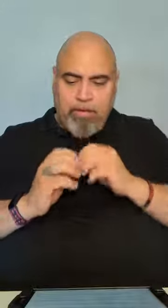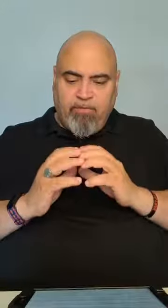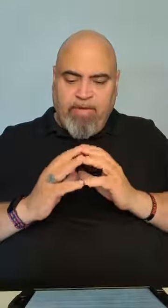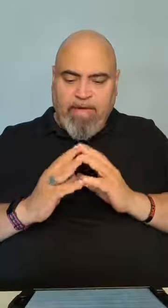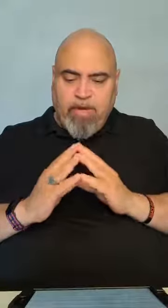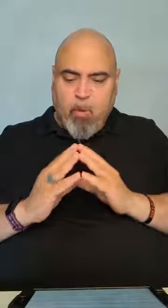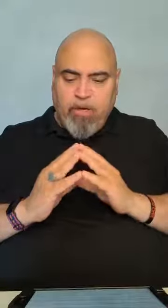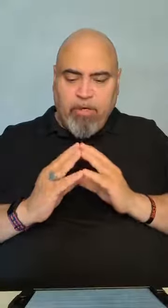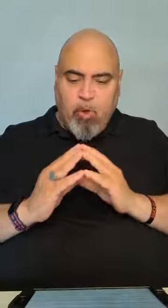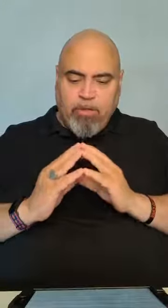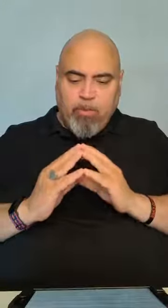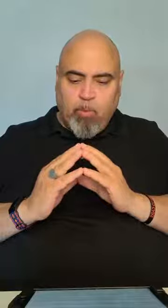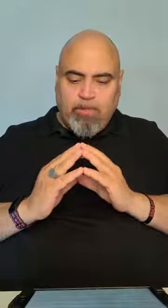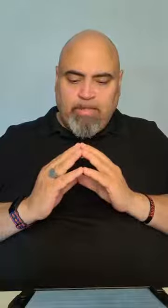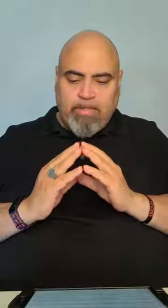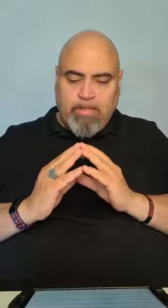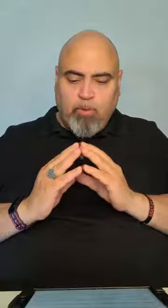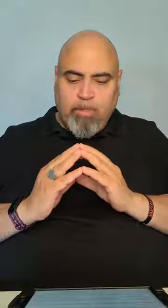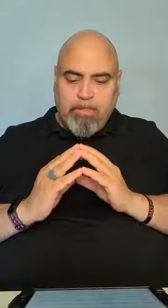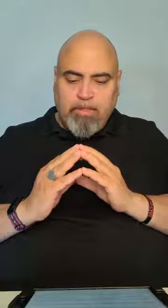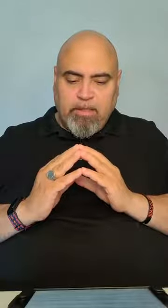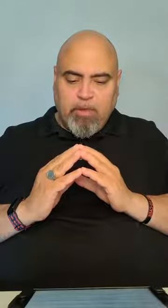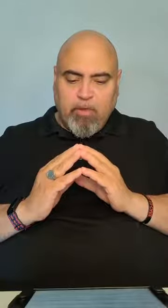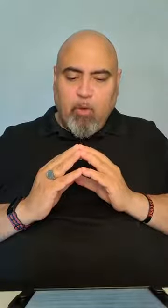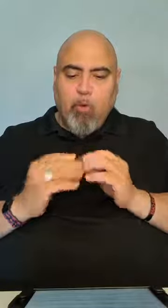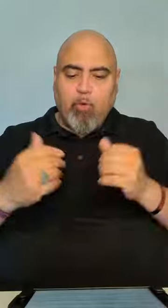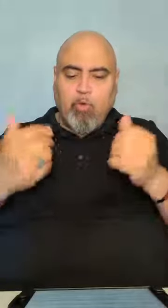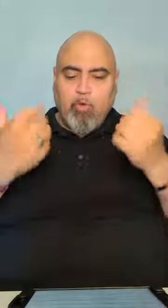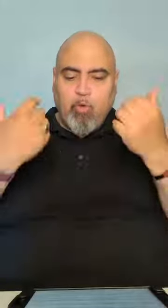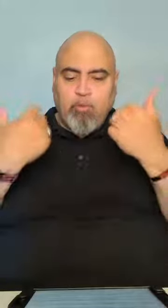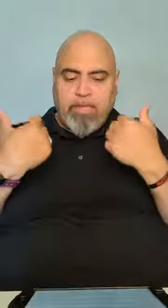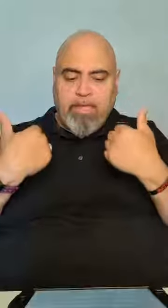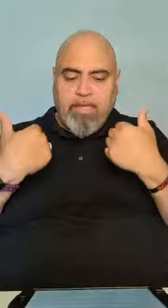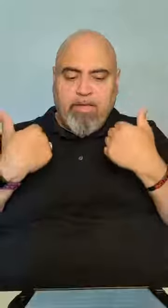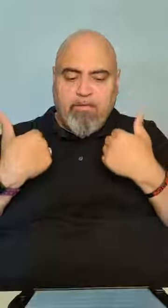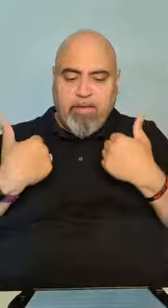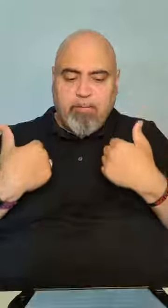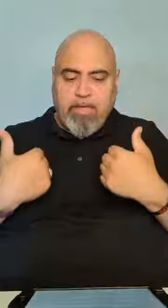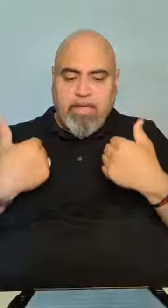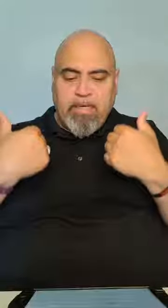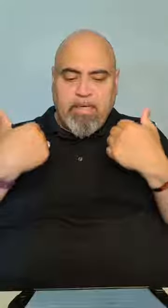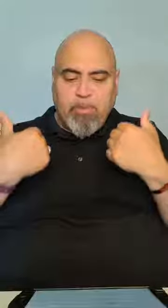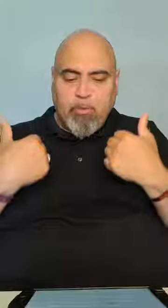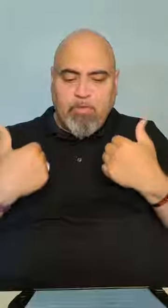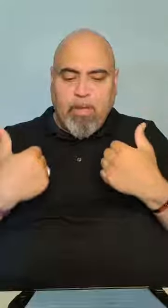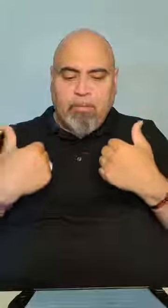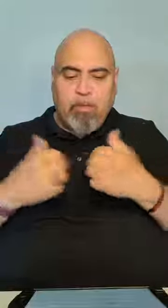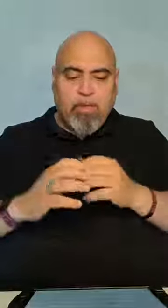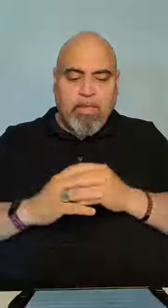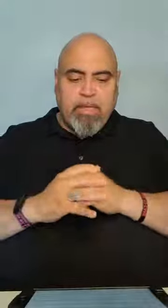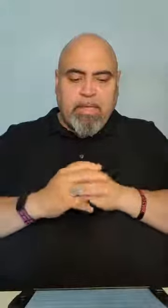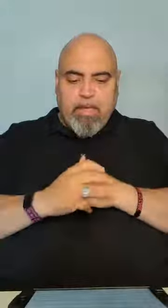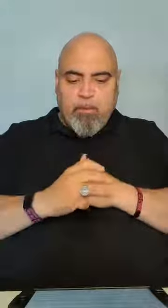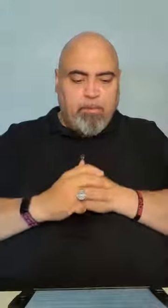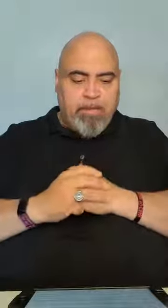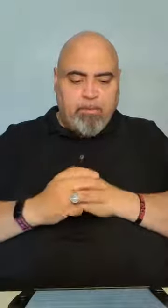If anyone causes one of these little ones, those who believe in me, to stumble, it would be